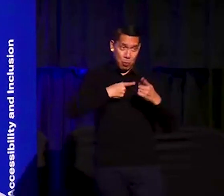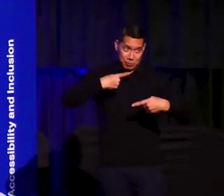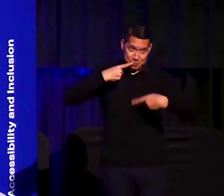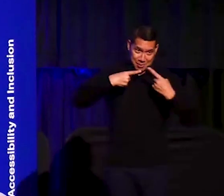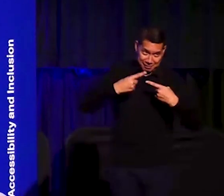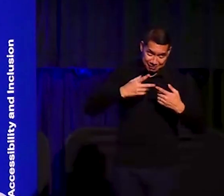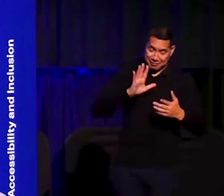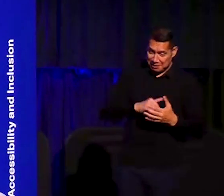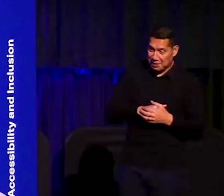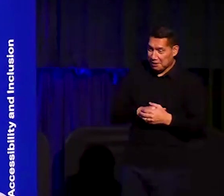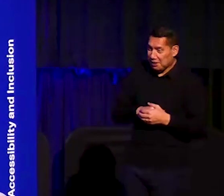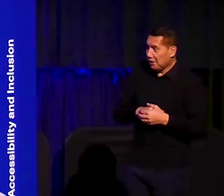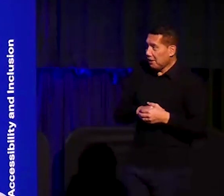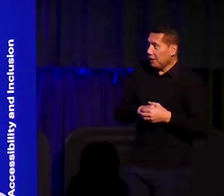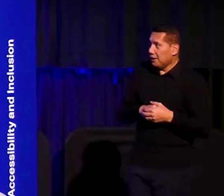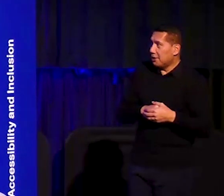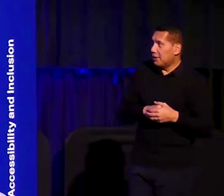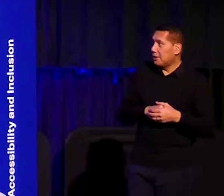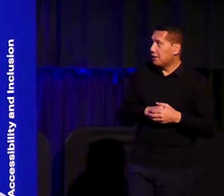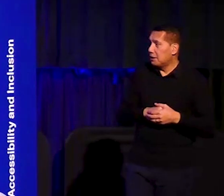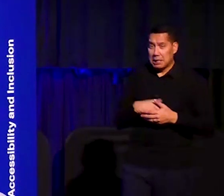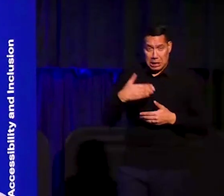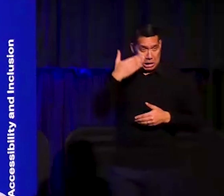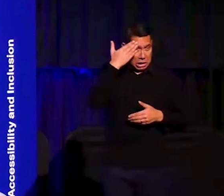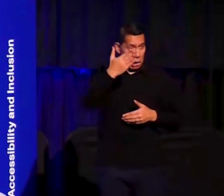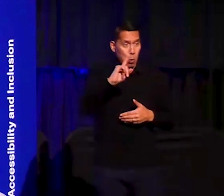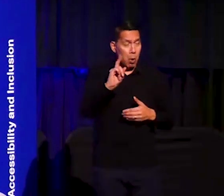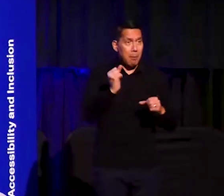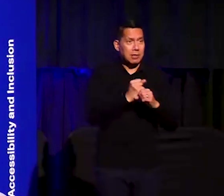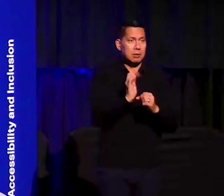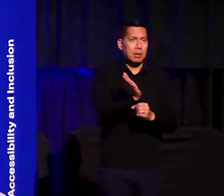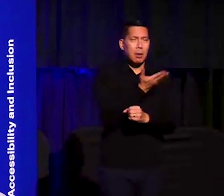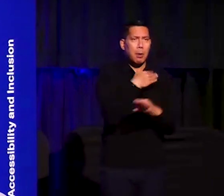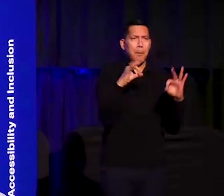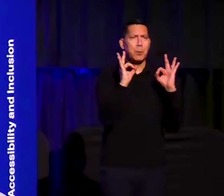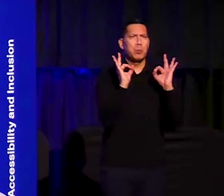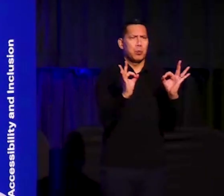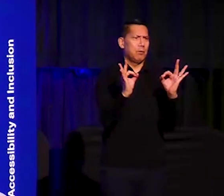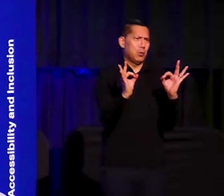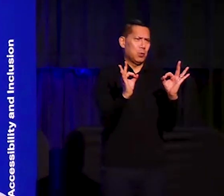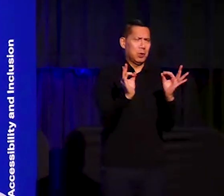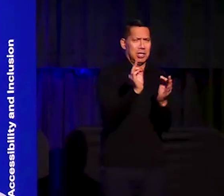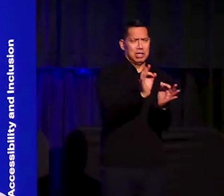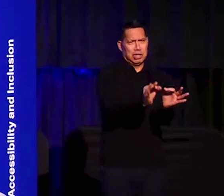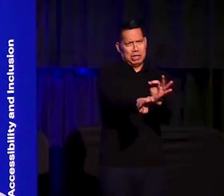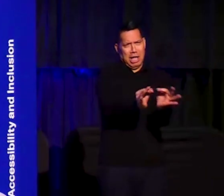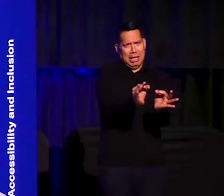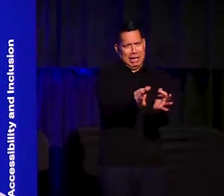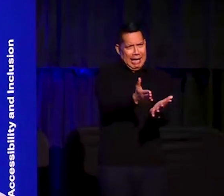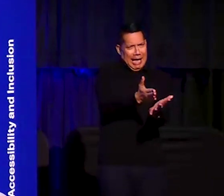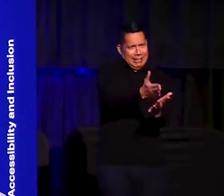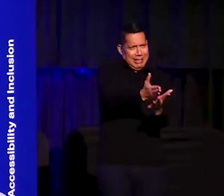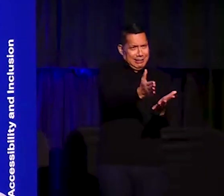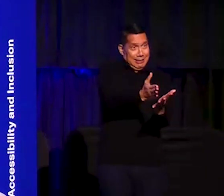you. Um, I don't know what makes a beautiful designer accessible experience.